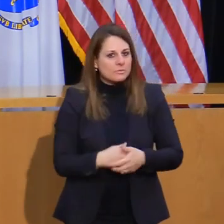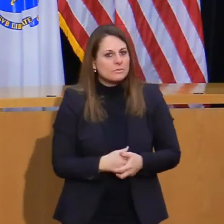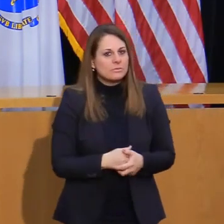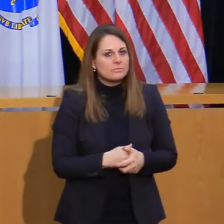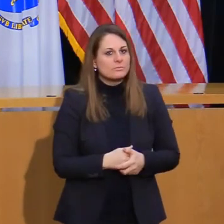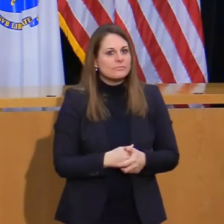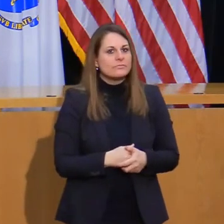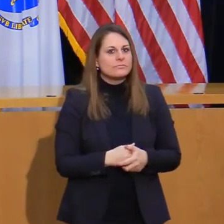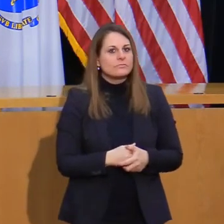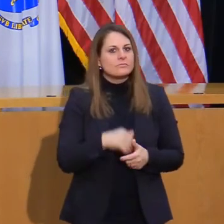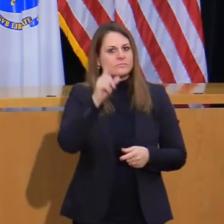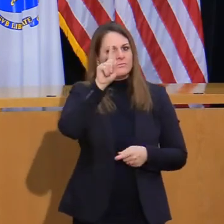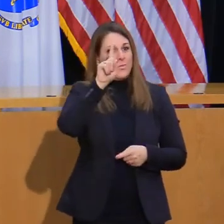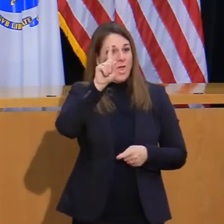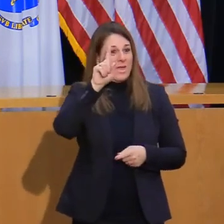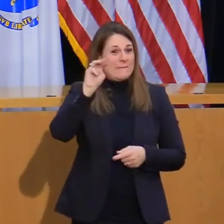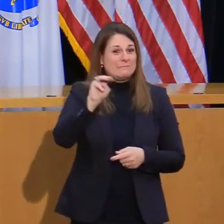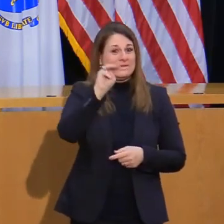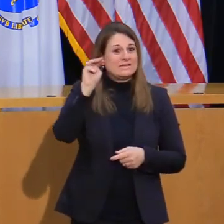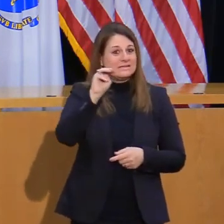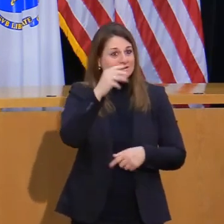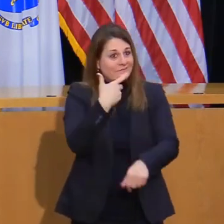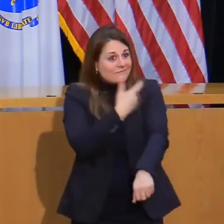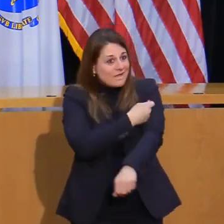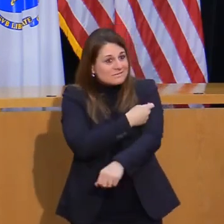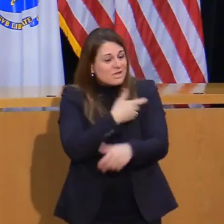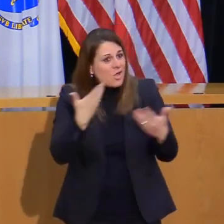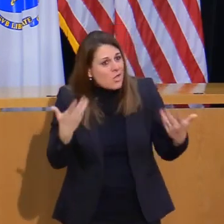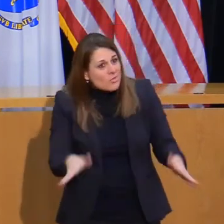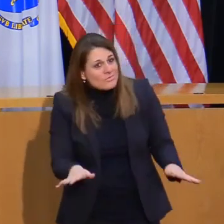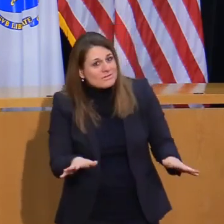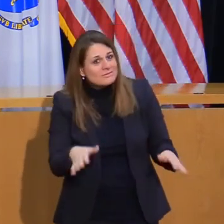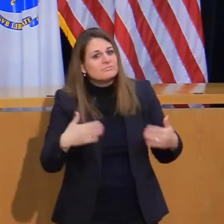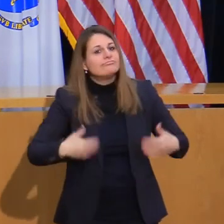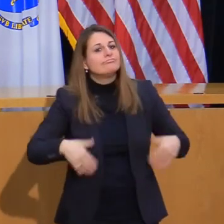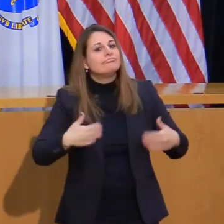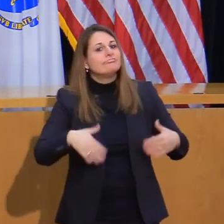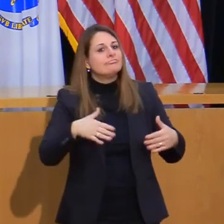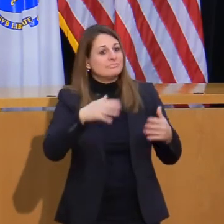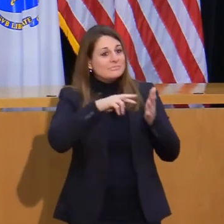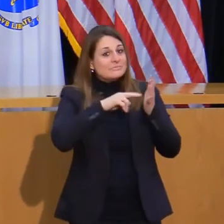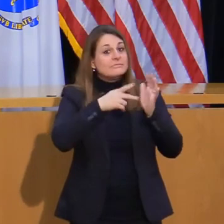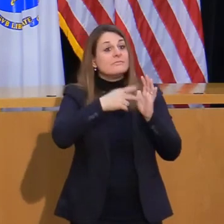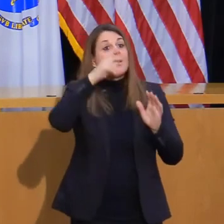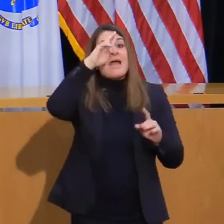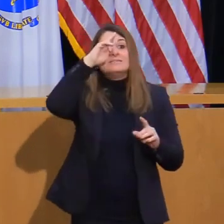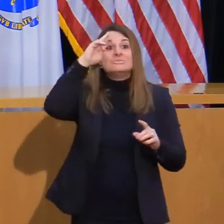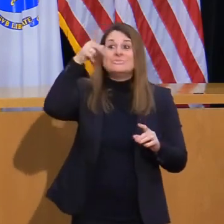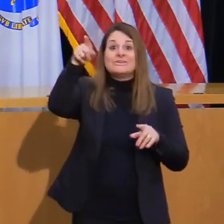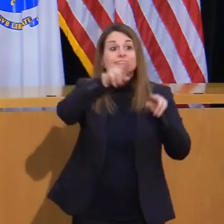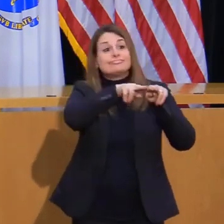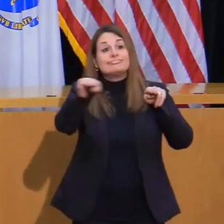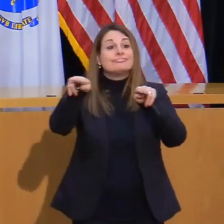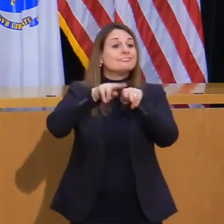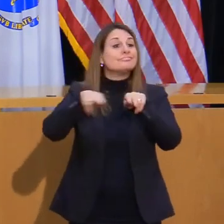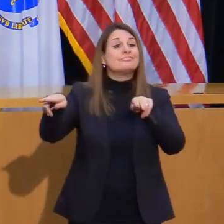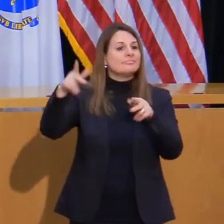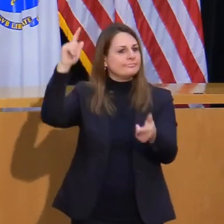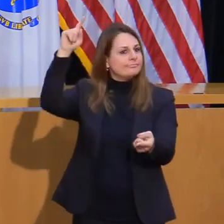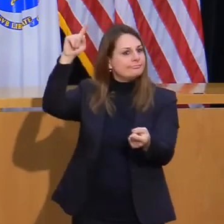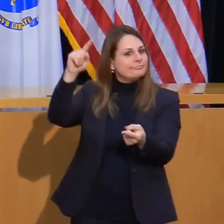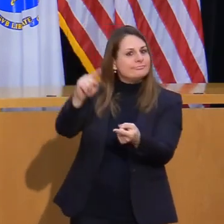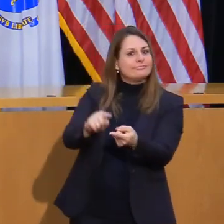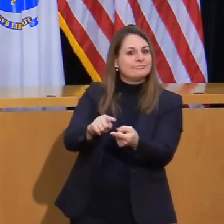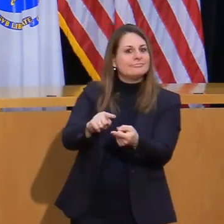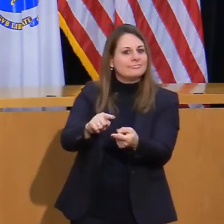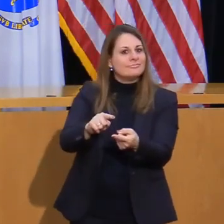fully vaccinated. Hospitalizations are down over the course of the past few months, due in many ways to so many of our